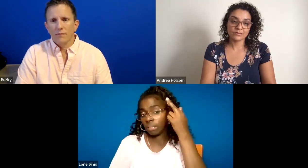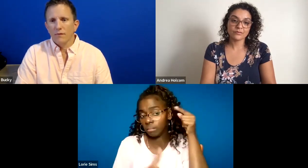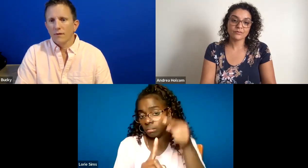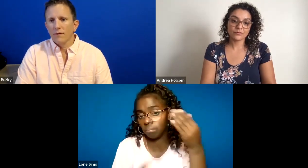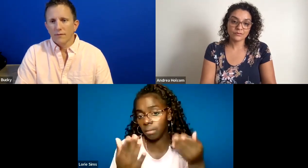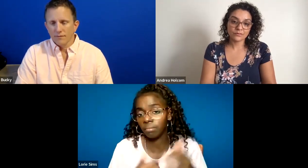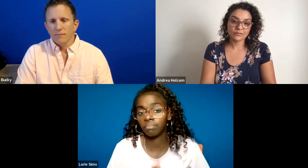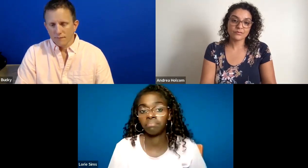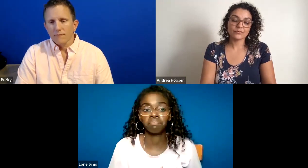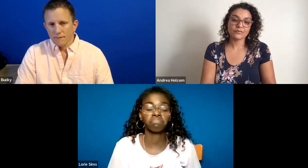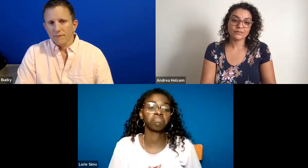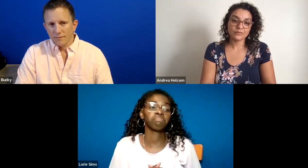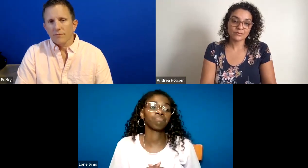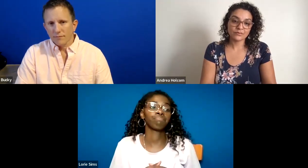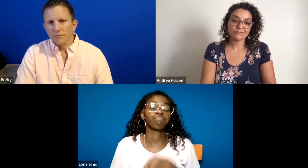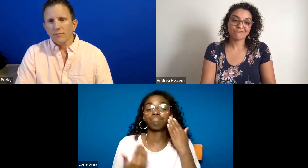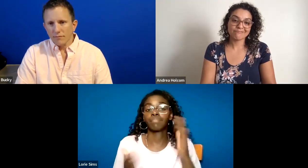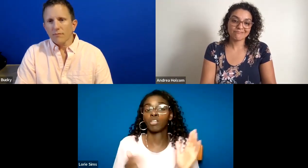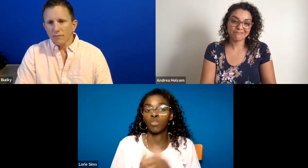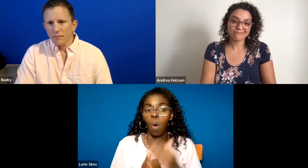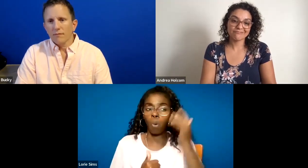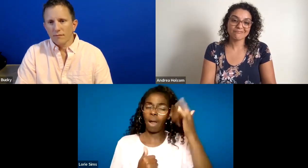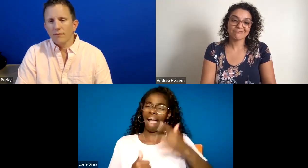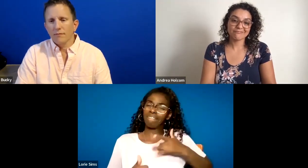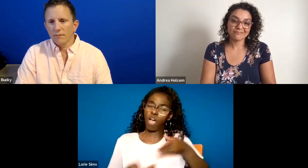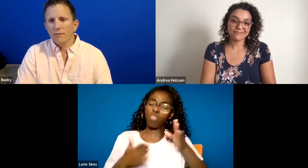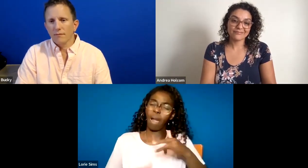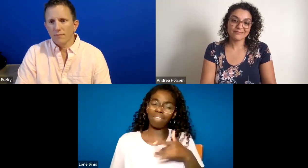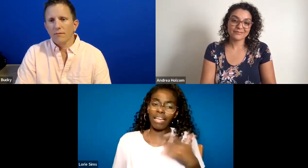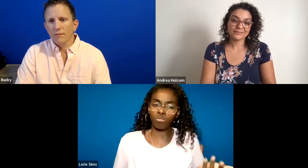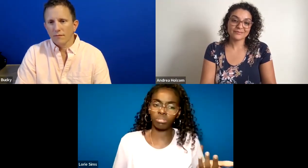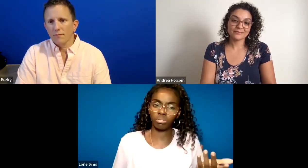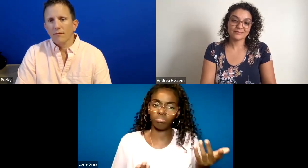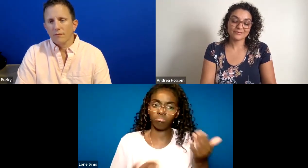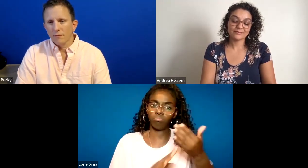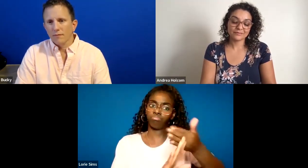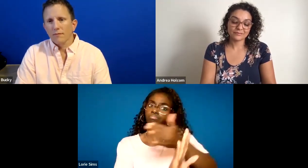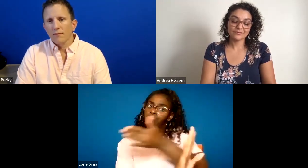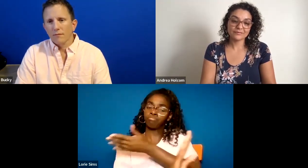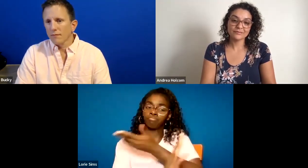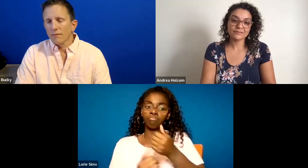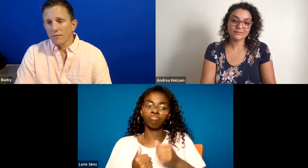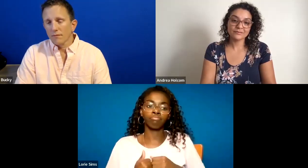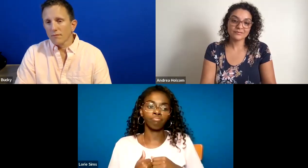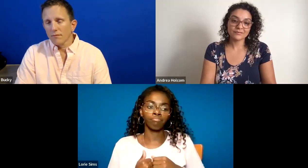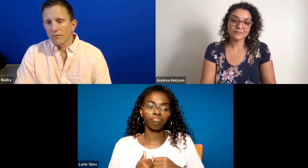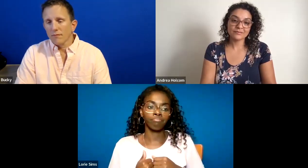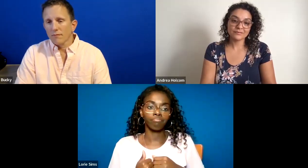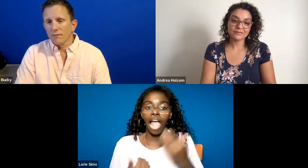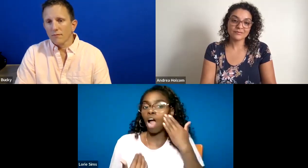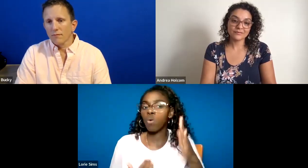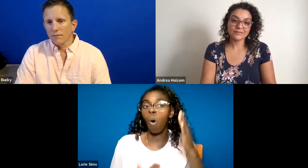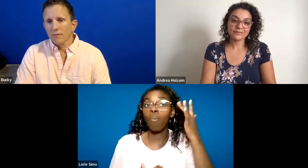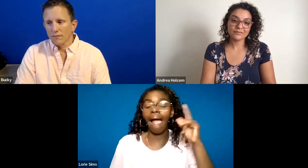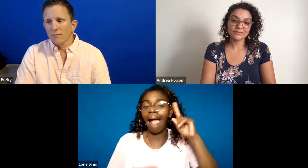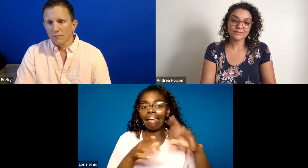Maybe this was a setup from God. There was a reason behind me not knowing the prior information that would have helped me feel